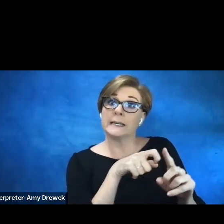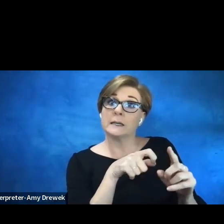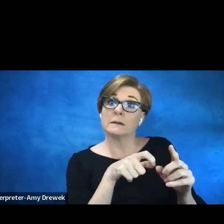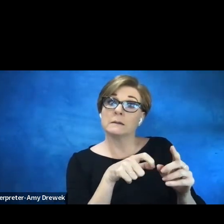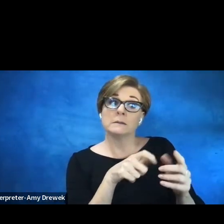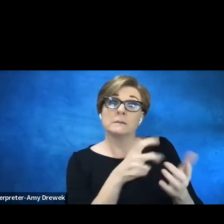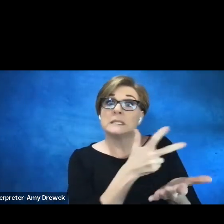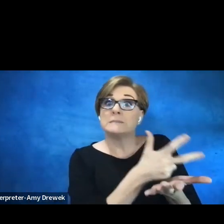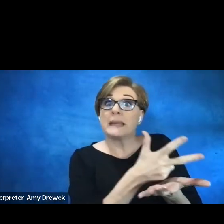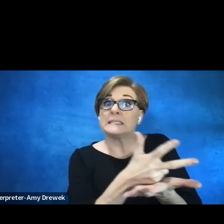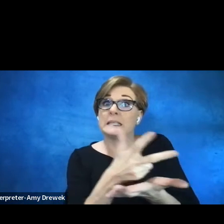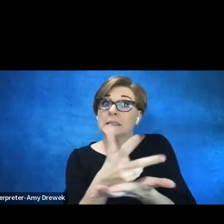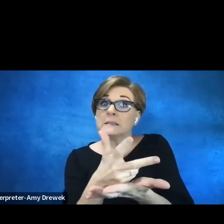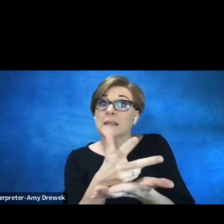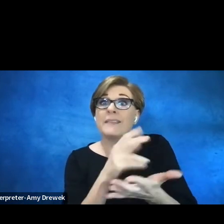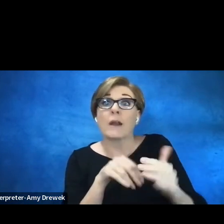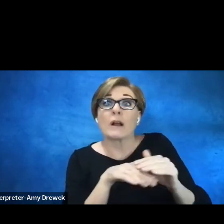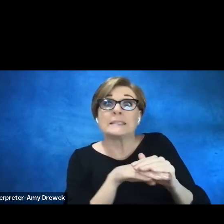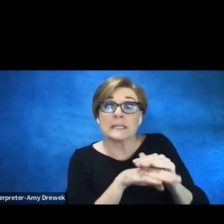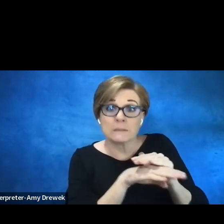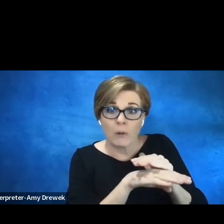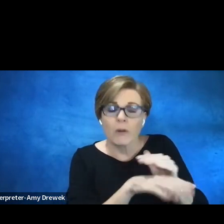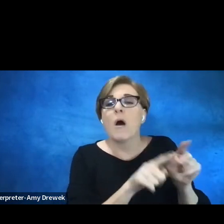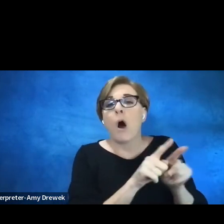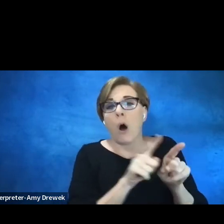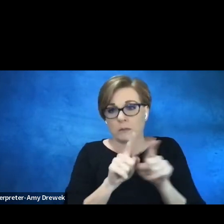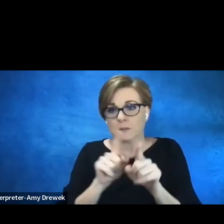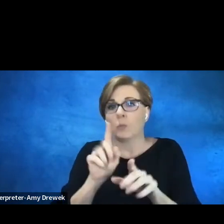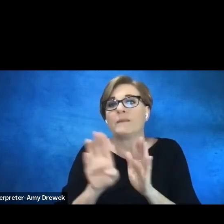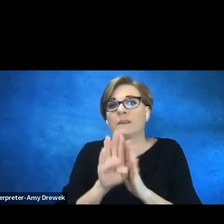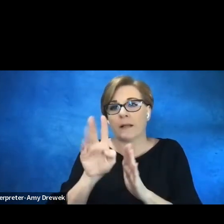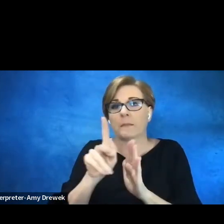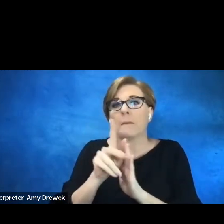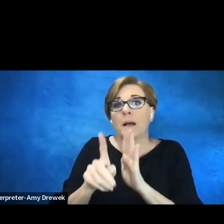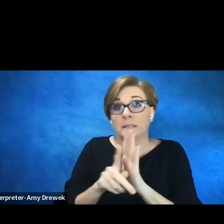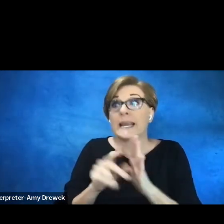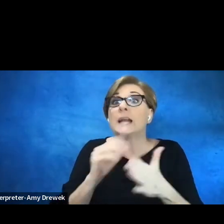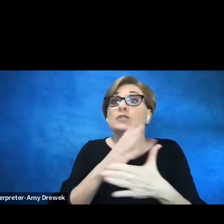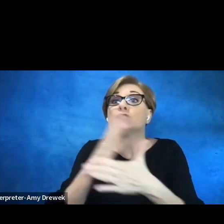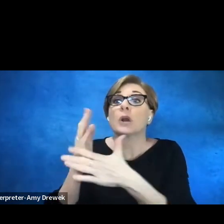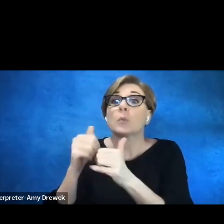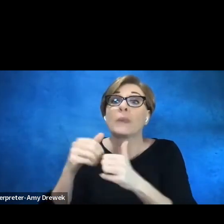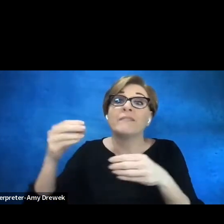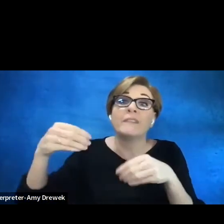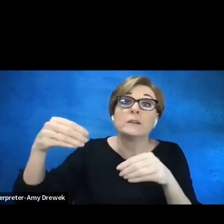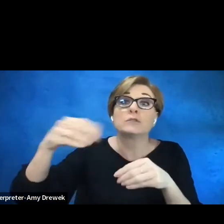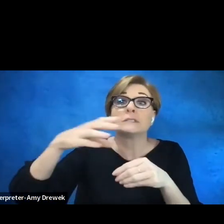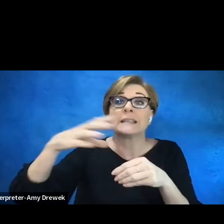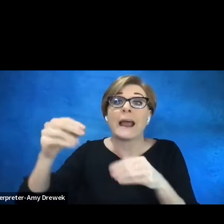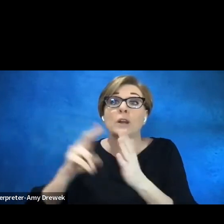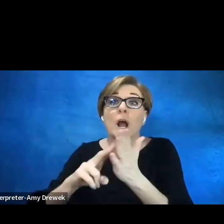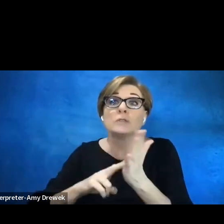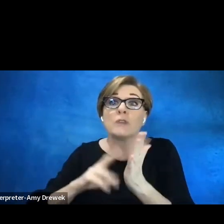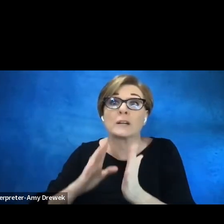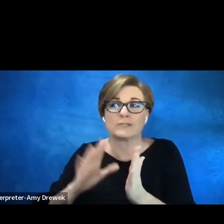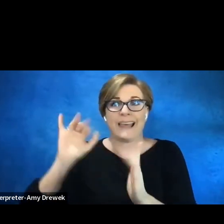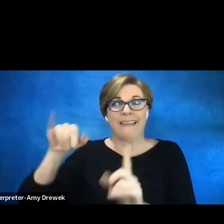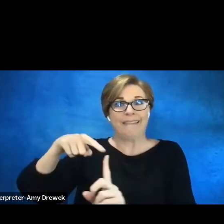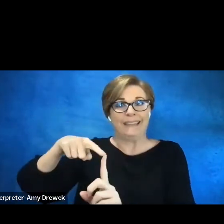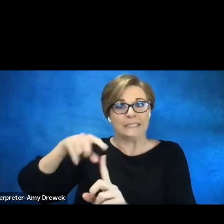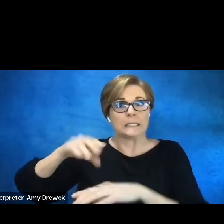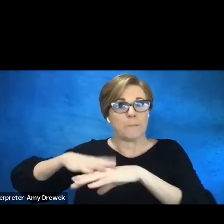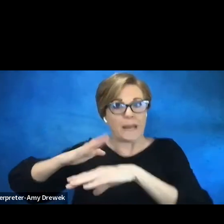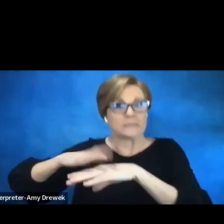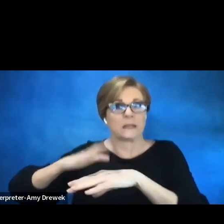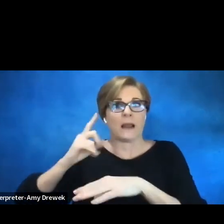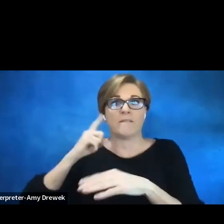spaces, we've also developed a policy and shared it with our vendors and contractors as a baseline for access compliance. So